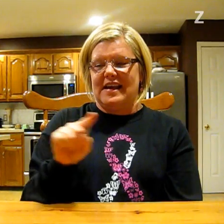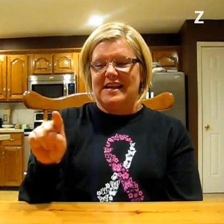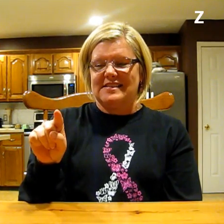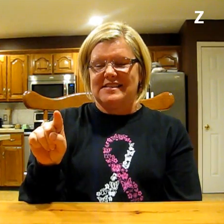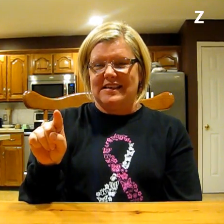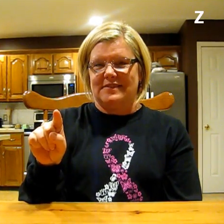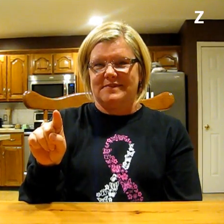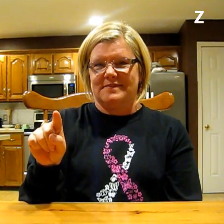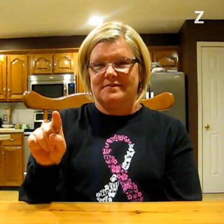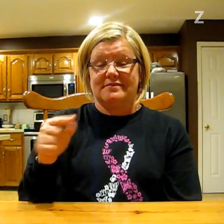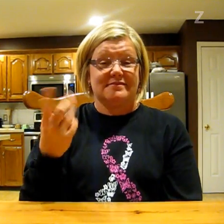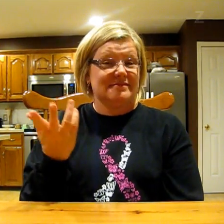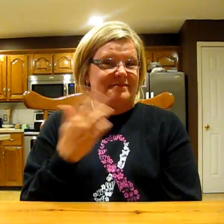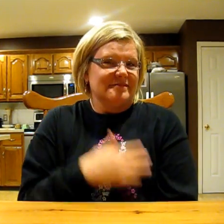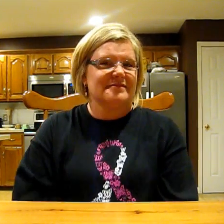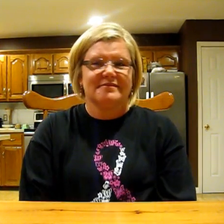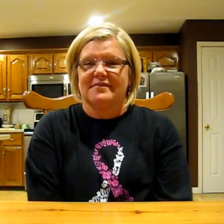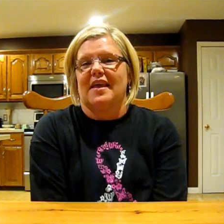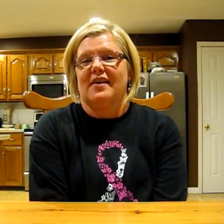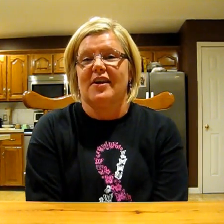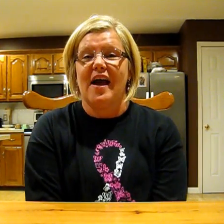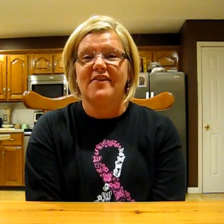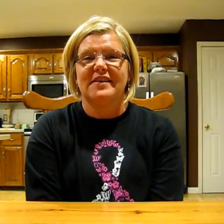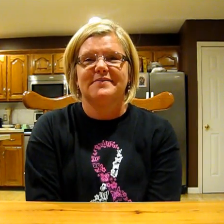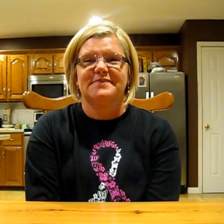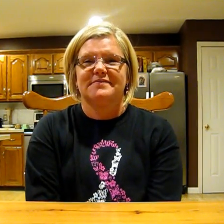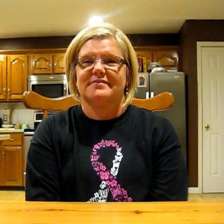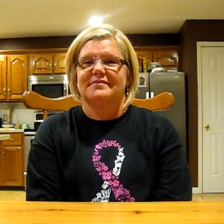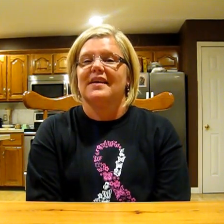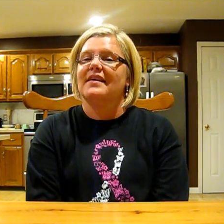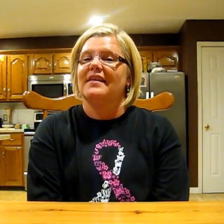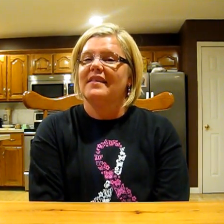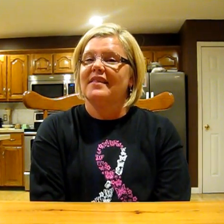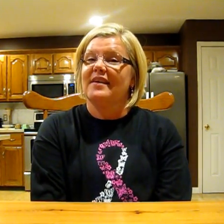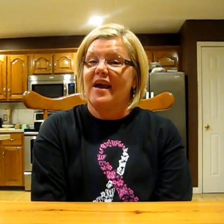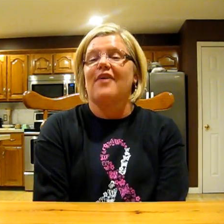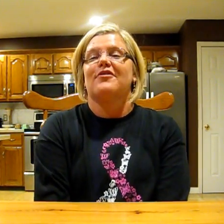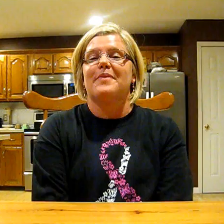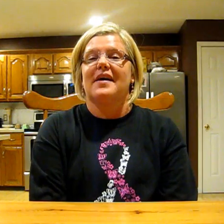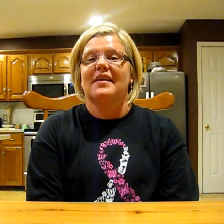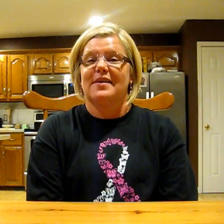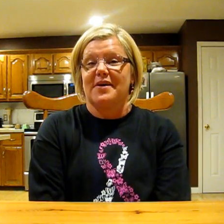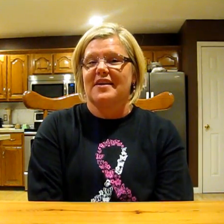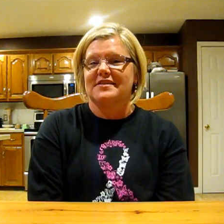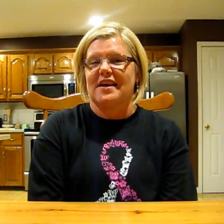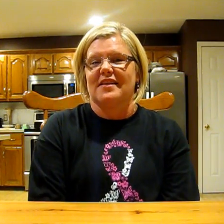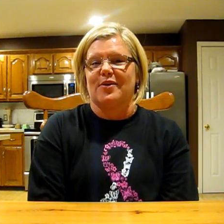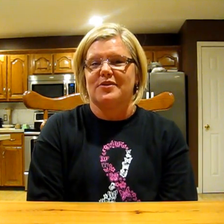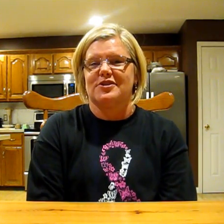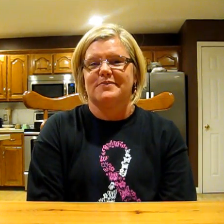and Z. There you have it. The alphabet in American Sign Language.